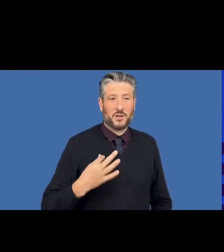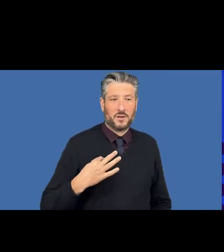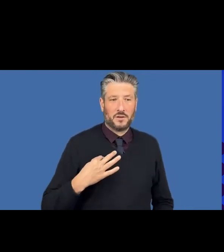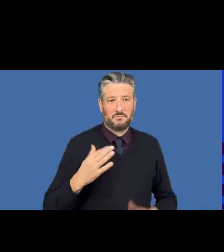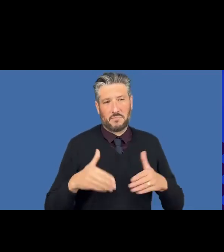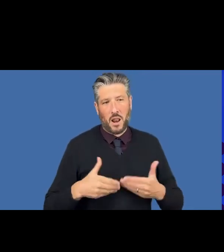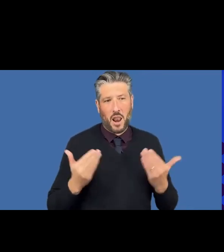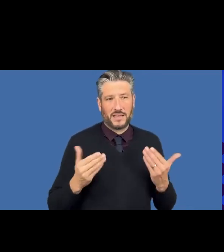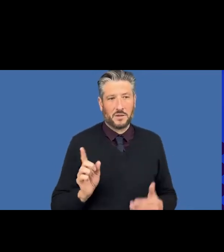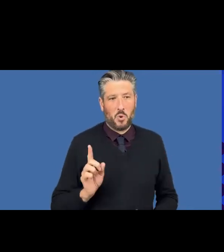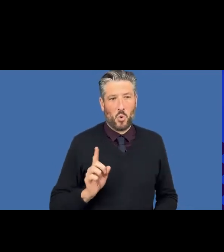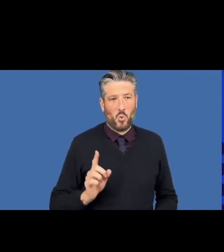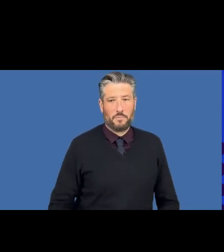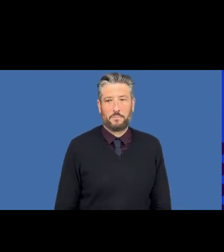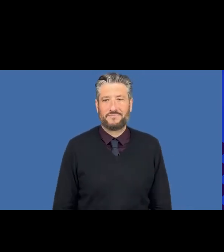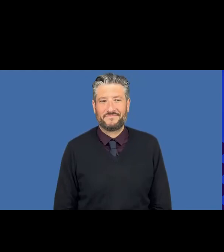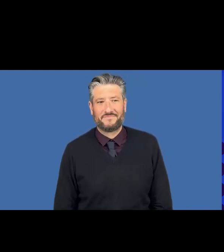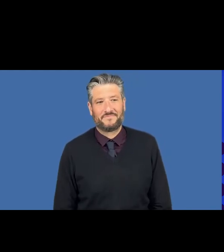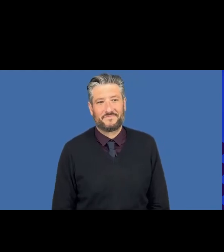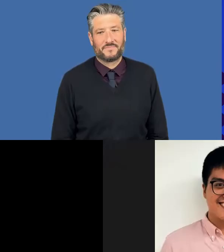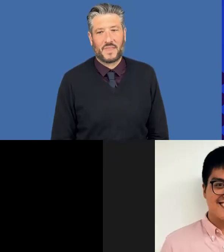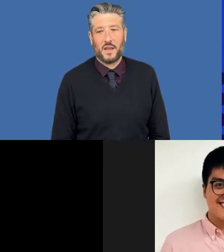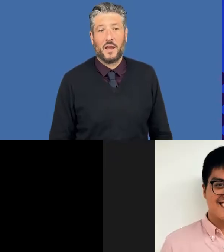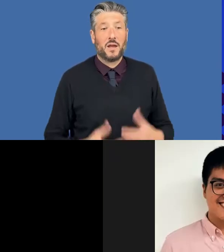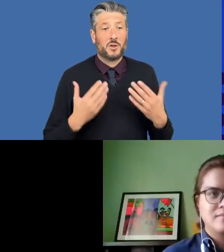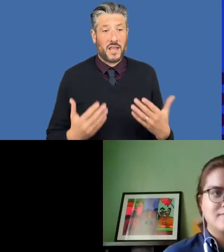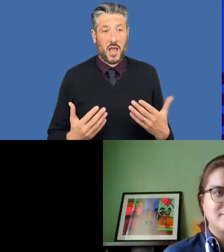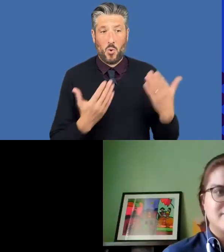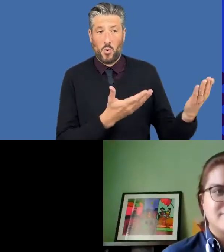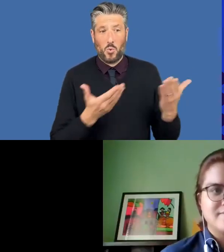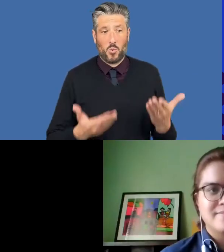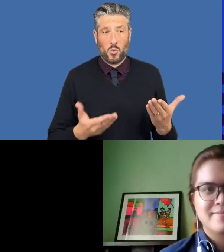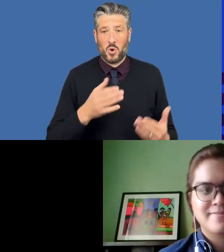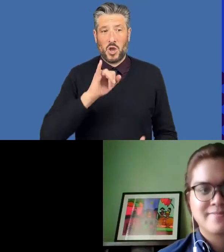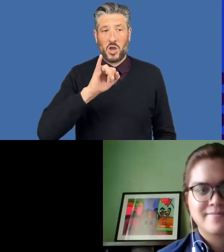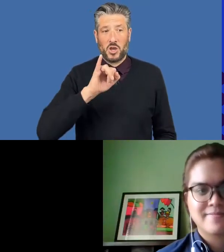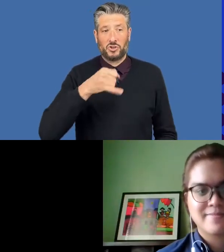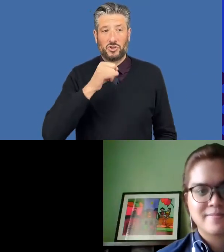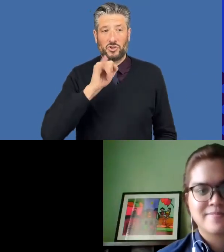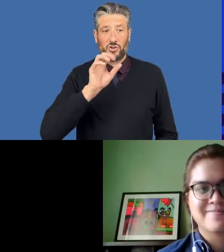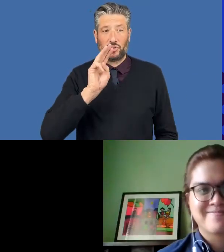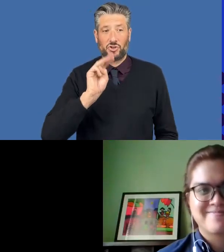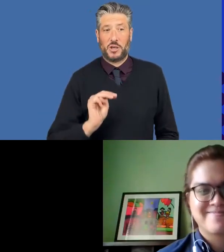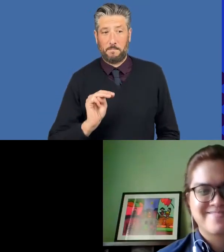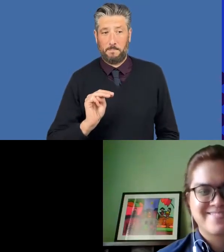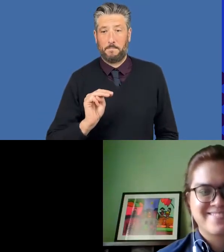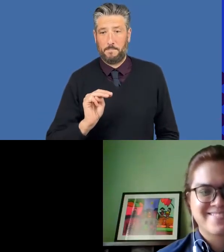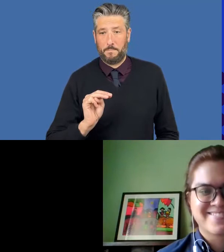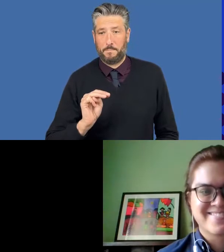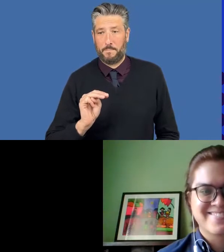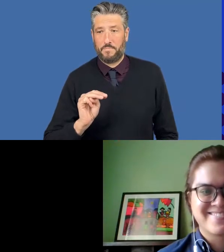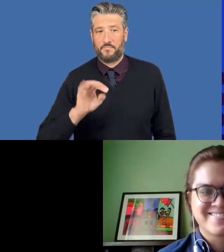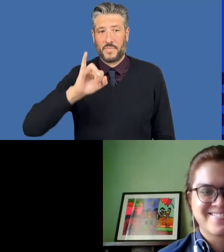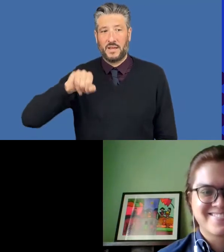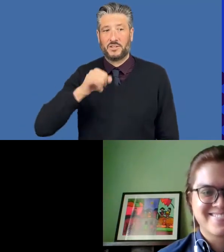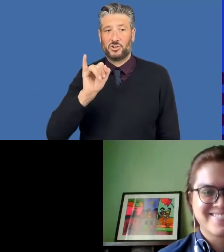today. Now over to Jim. Jim, a very easy question, maybe for you, but others